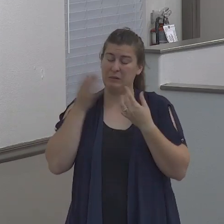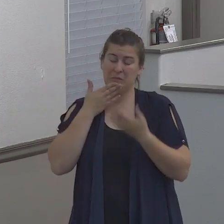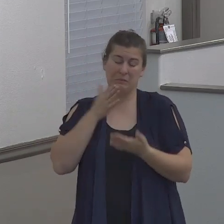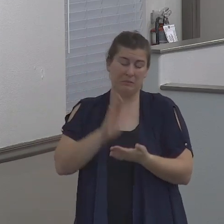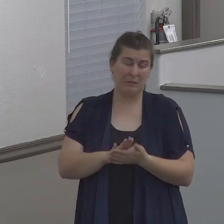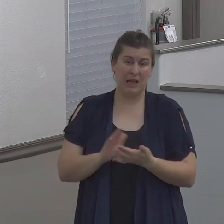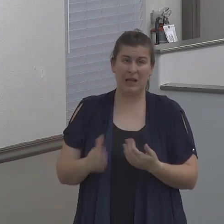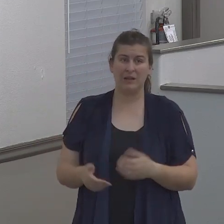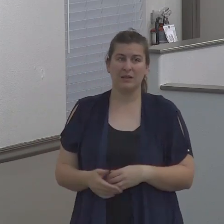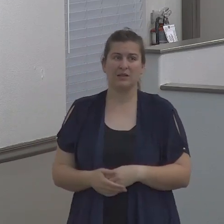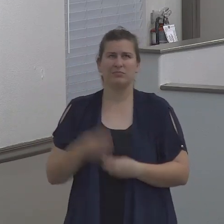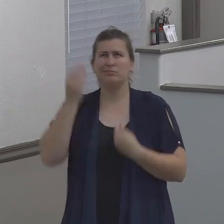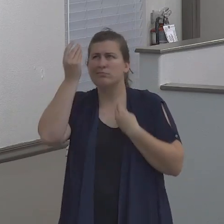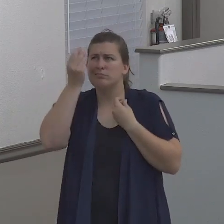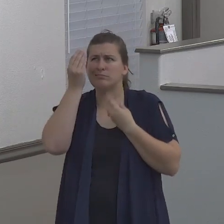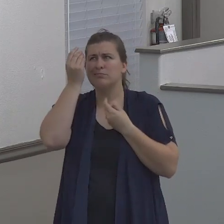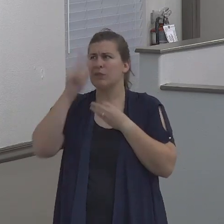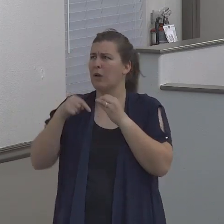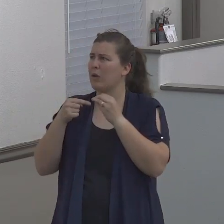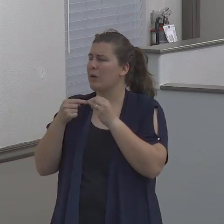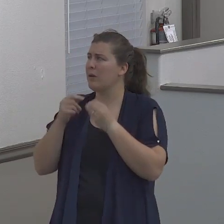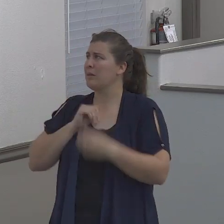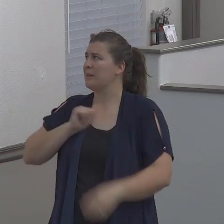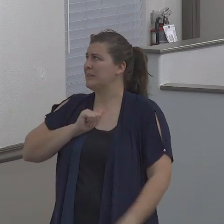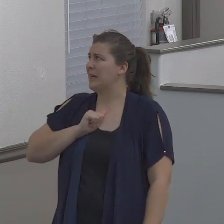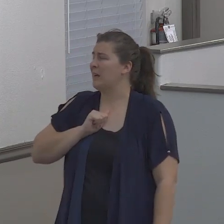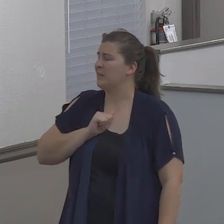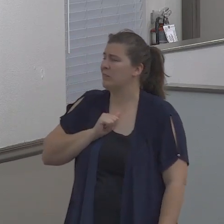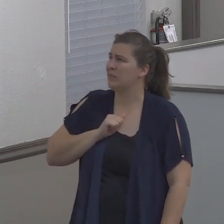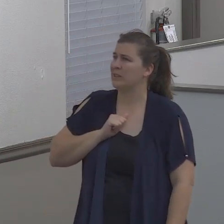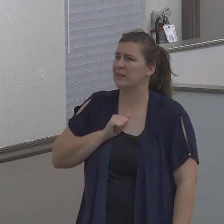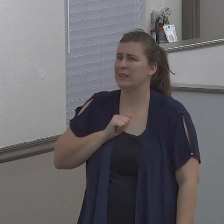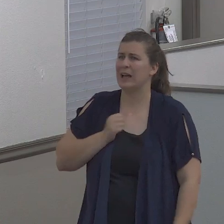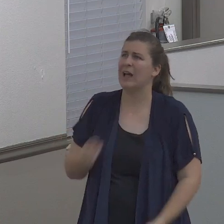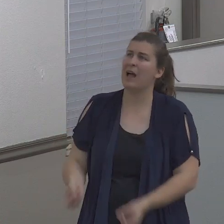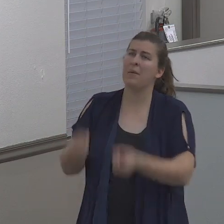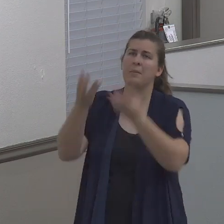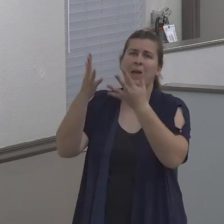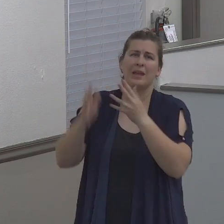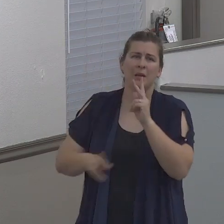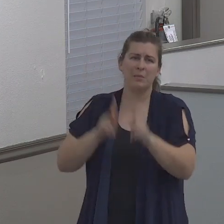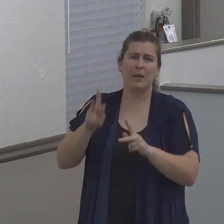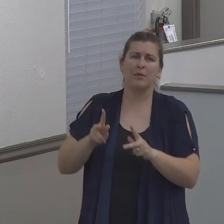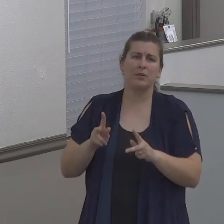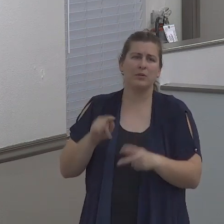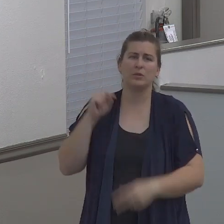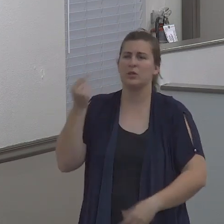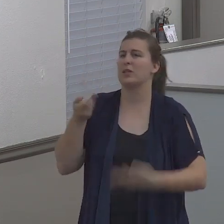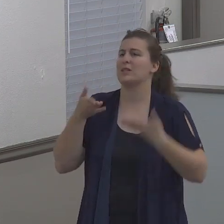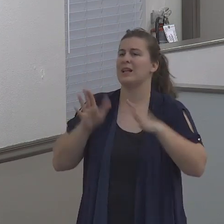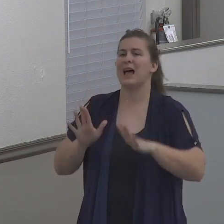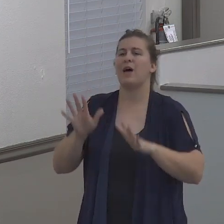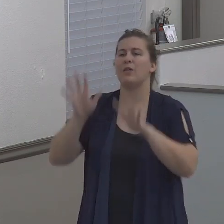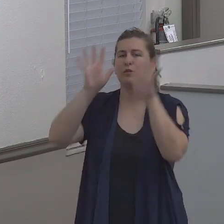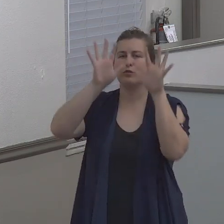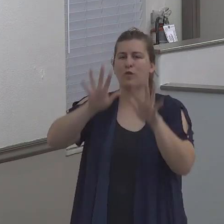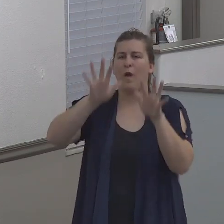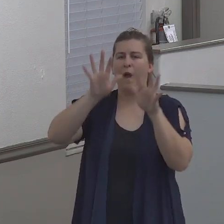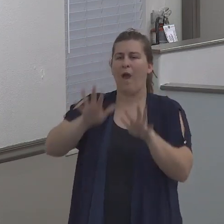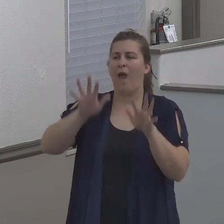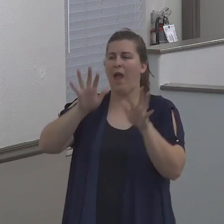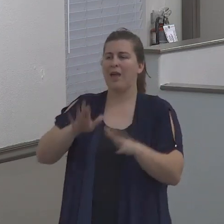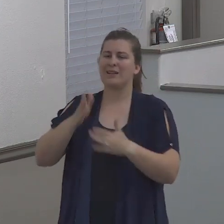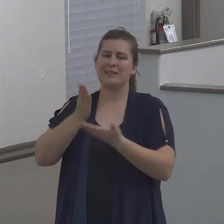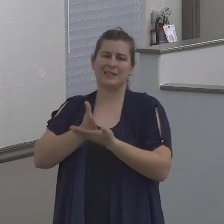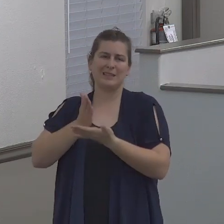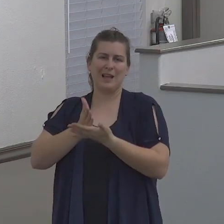looked like it was going to be totally inclement. And I wondered in myself when I put out the one call, I wonder how many